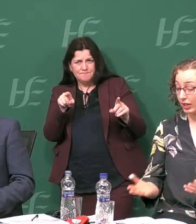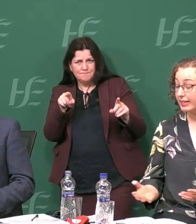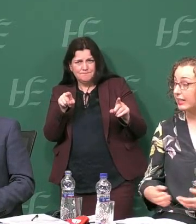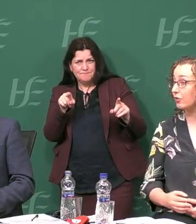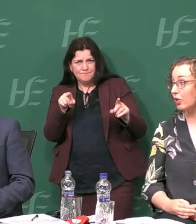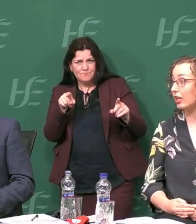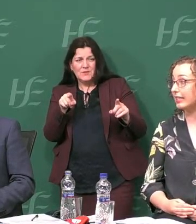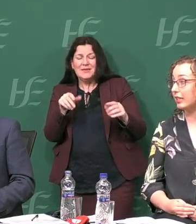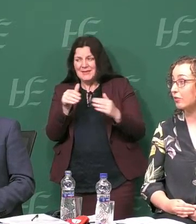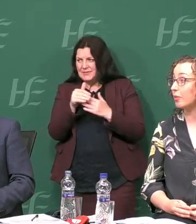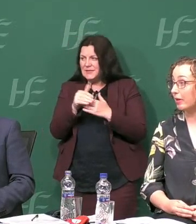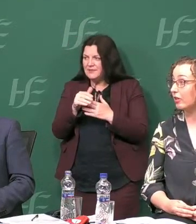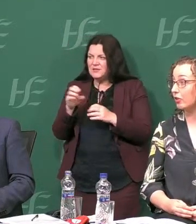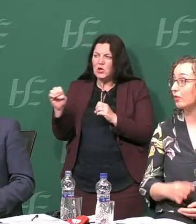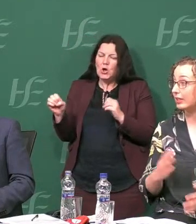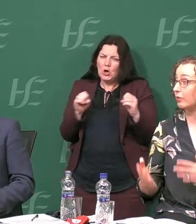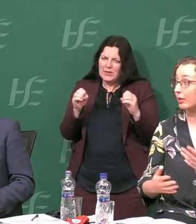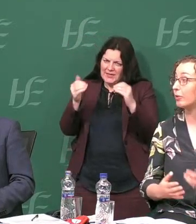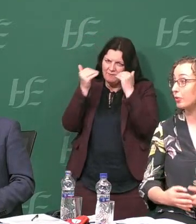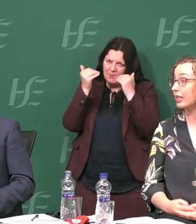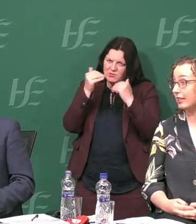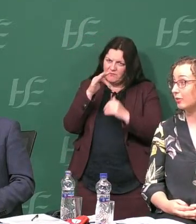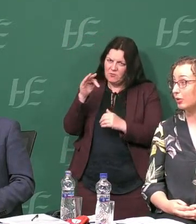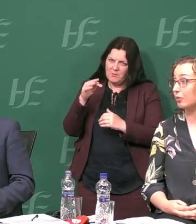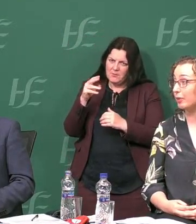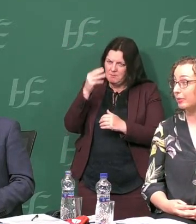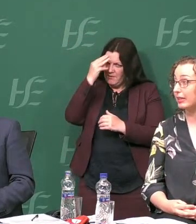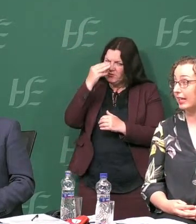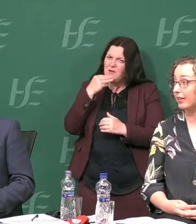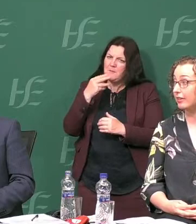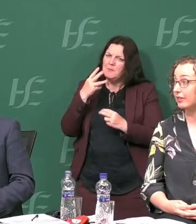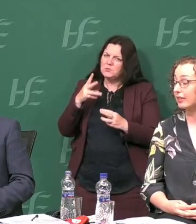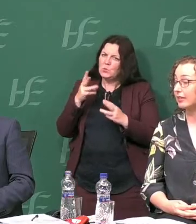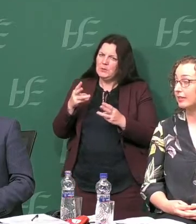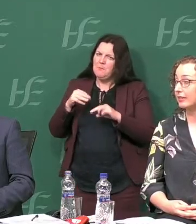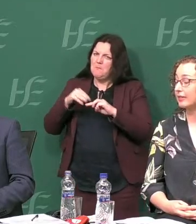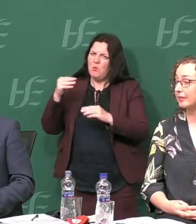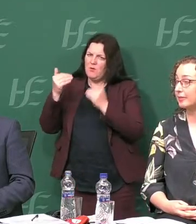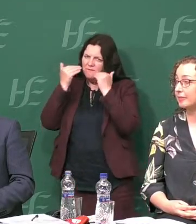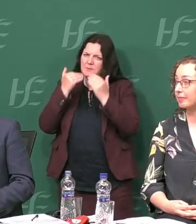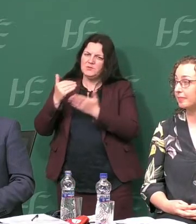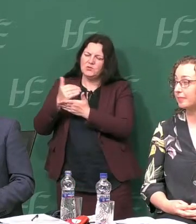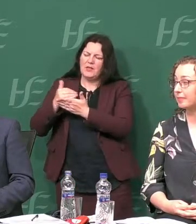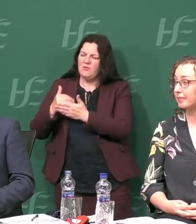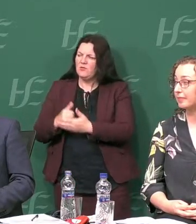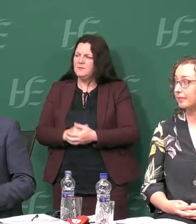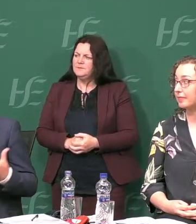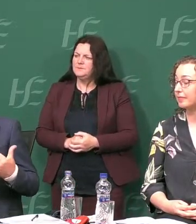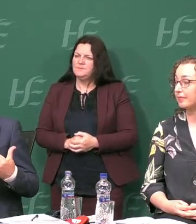Yeah, so that's early data from America, and obviously there'll be more data that we'll be able to gather.